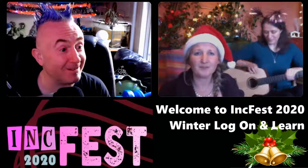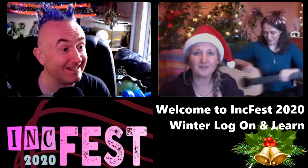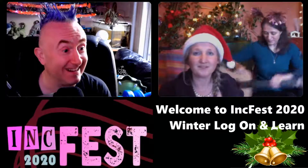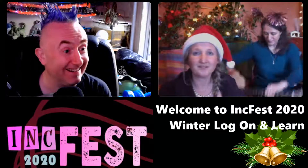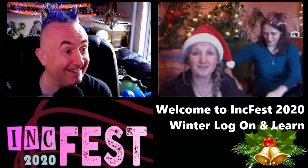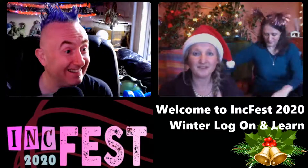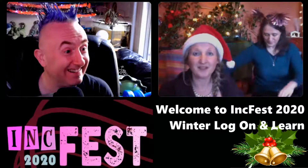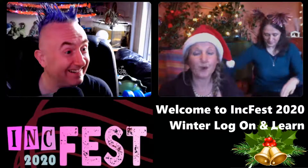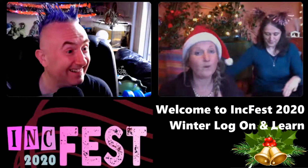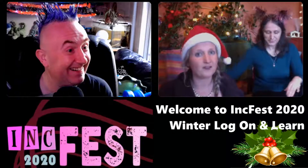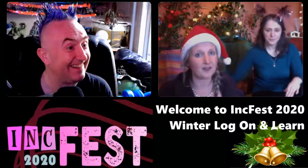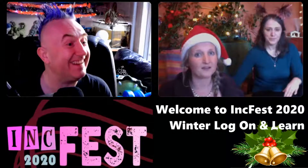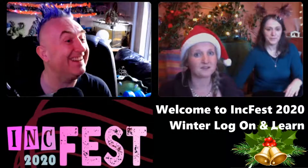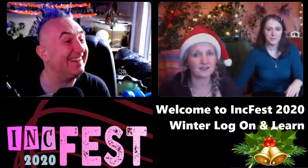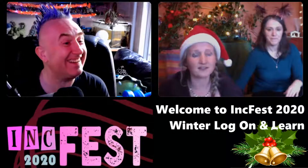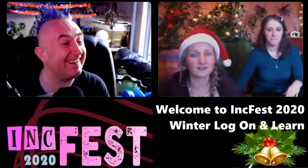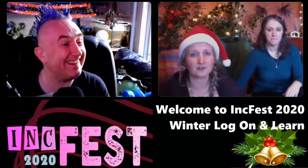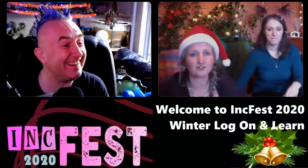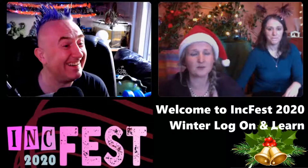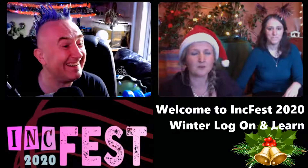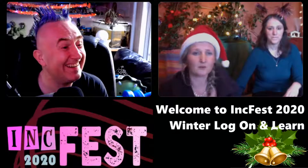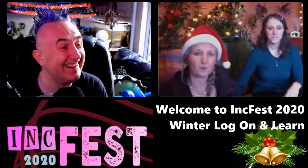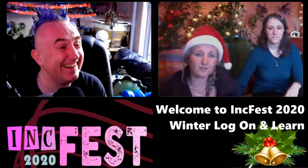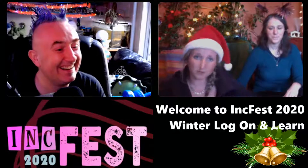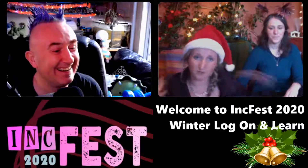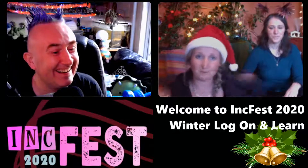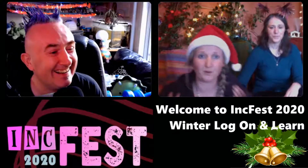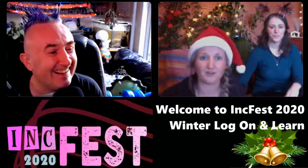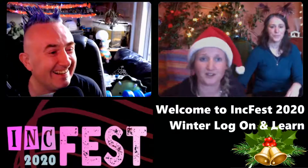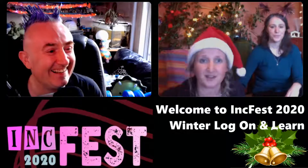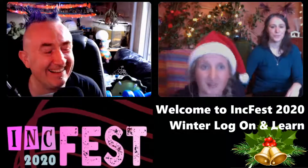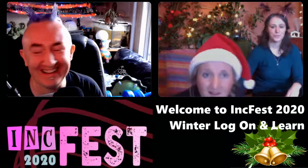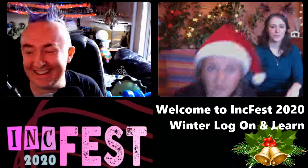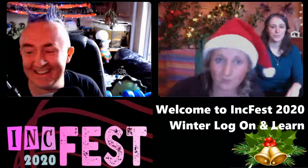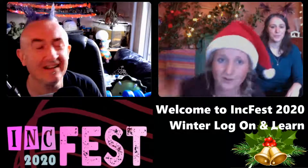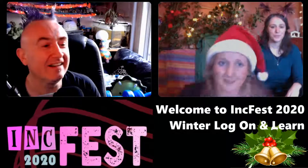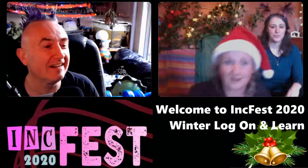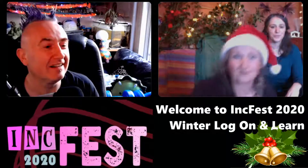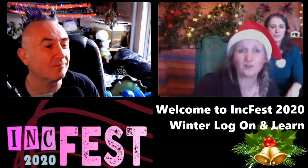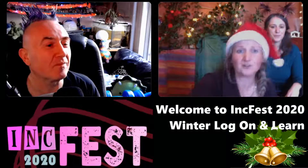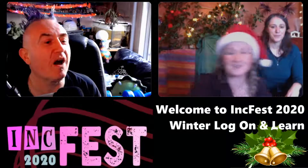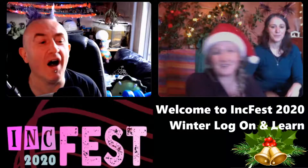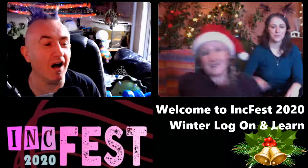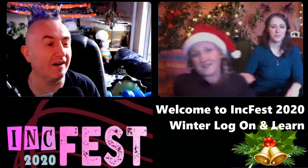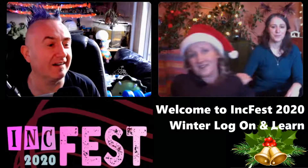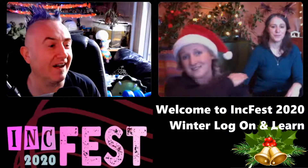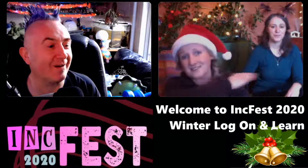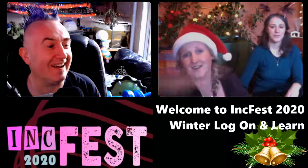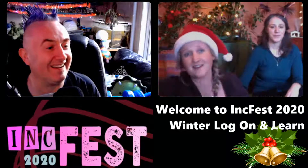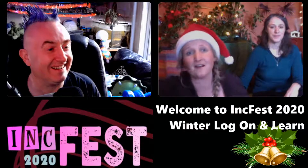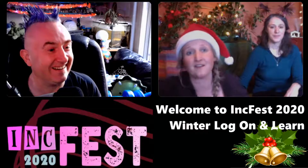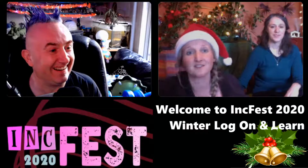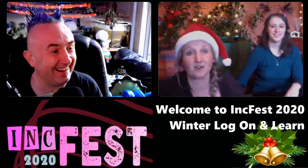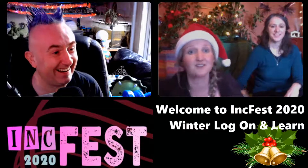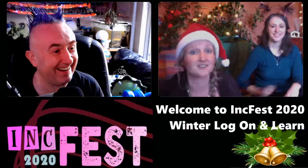it? Oh, it is. It is. It's a lot to remember. But once you've embodied it, Lee, you're going to get it. You're going to be singing this day and night. Honestly, you